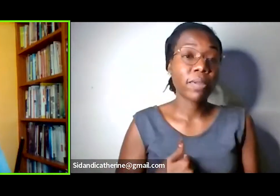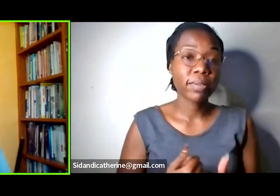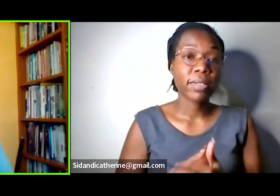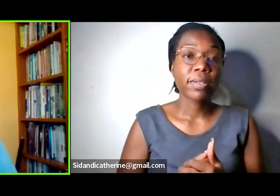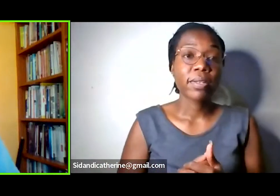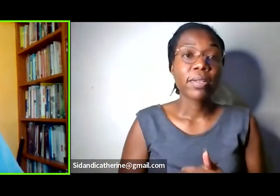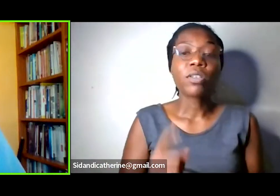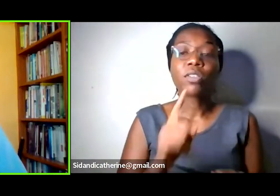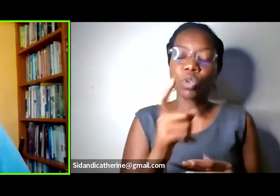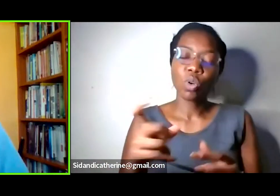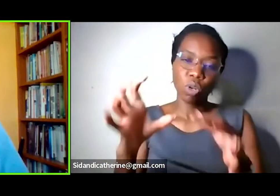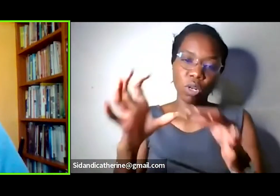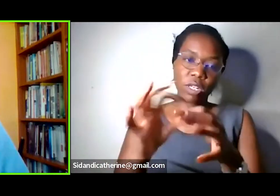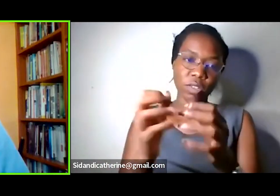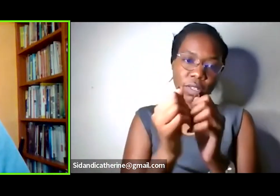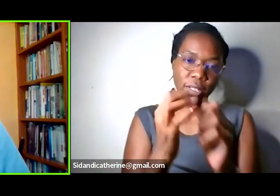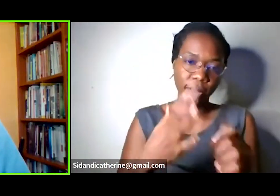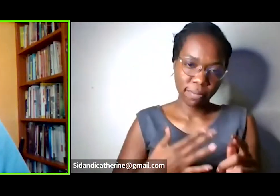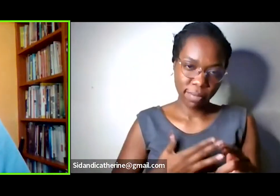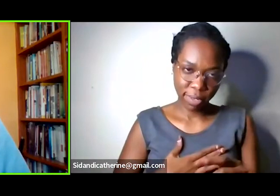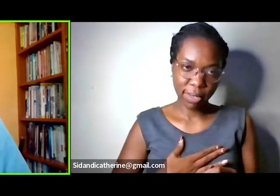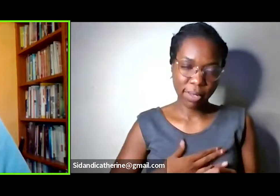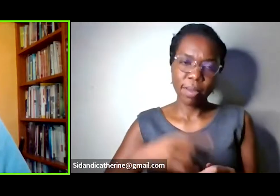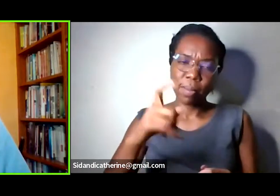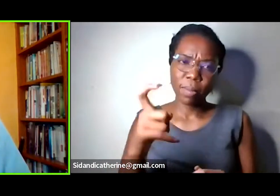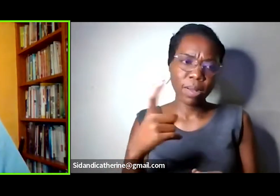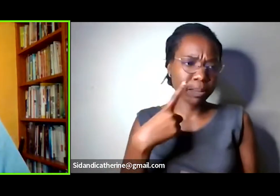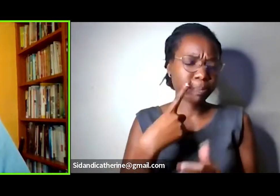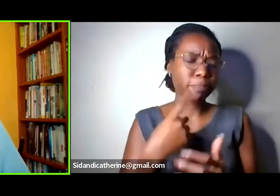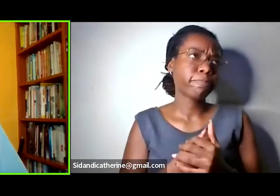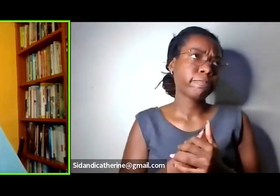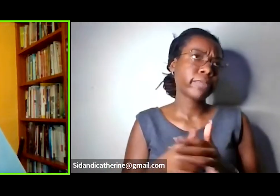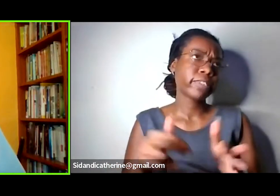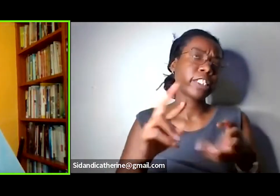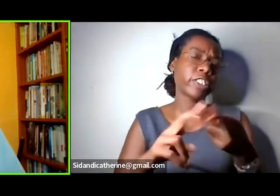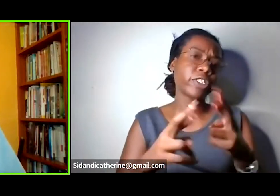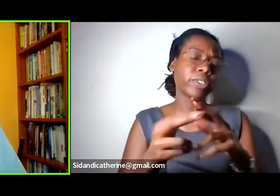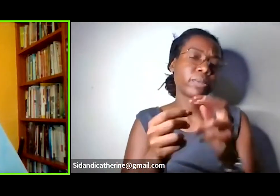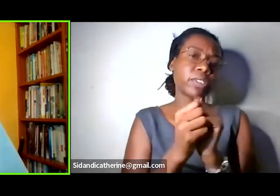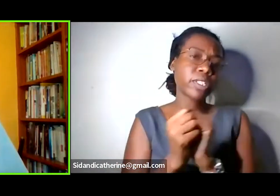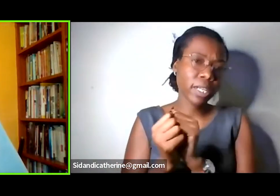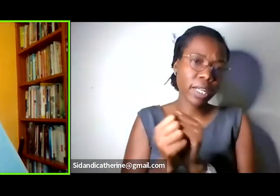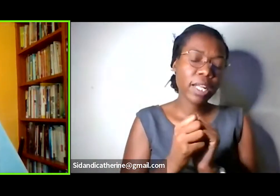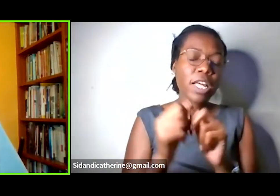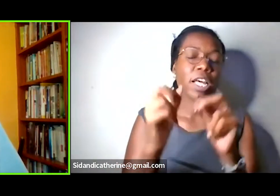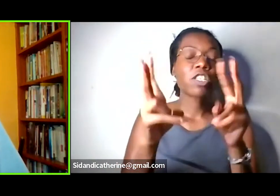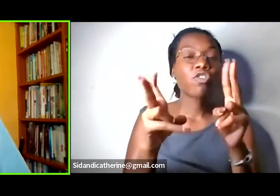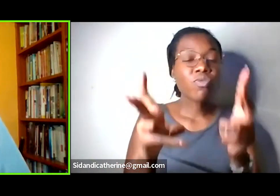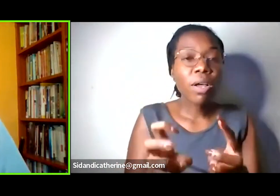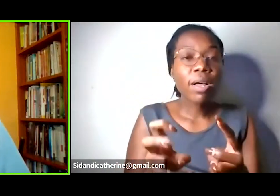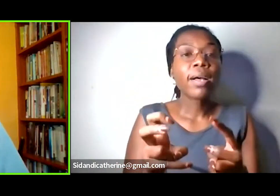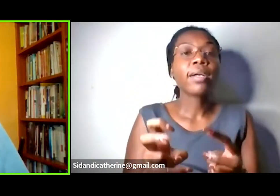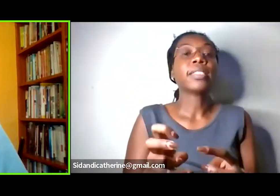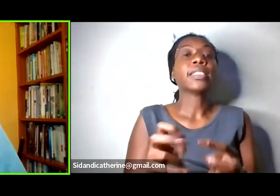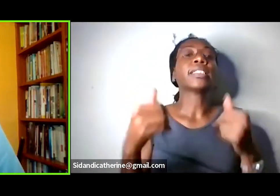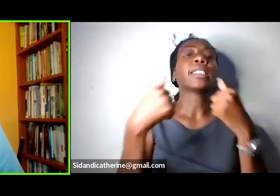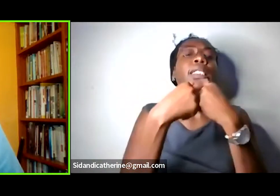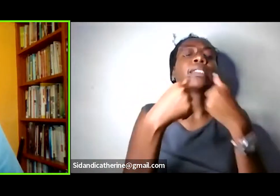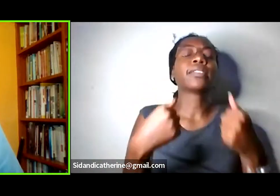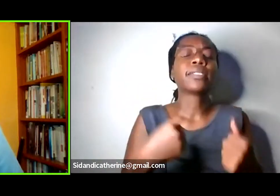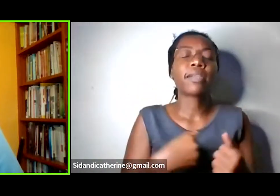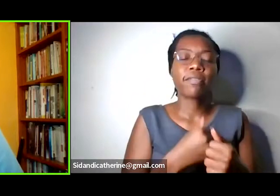connection because they don't know they don't know who to trust. They don't know who has a solution for them.